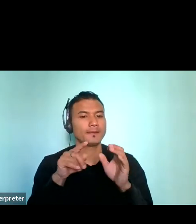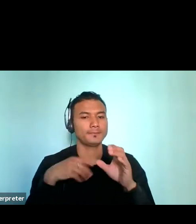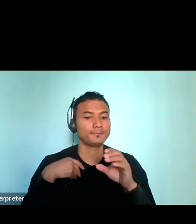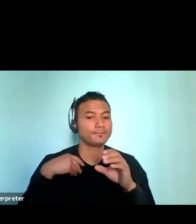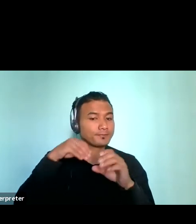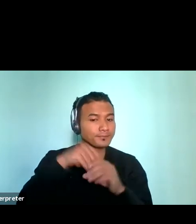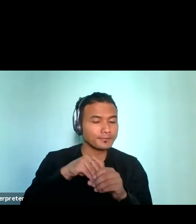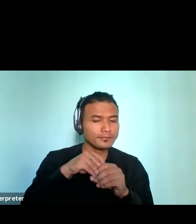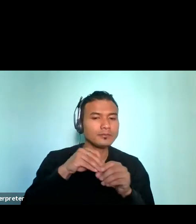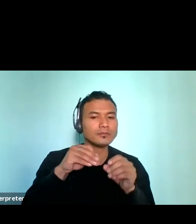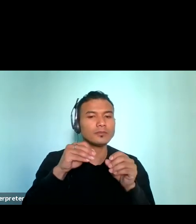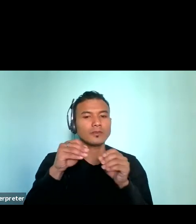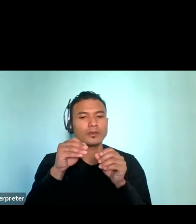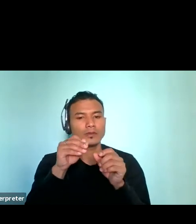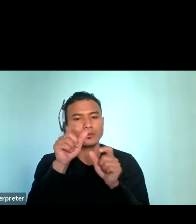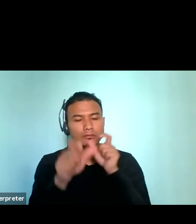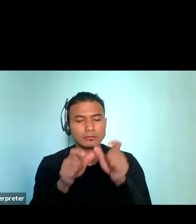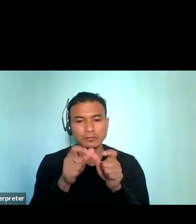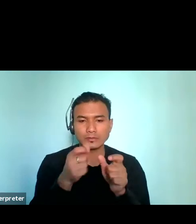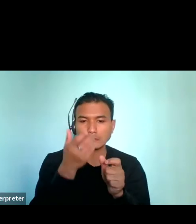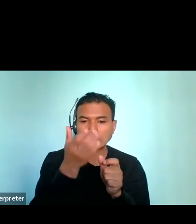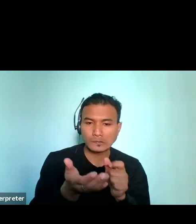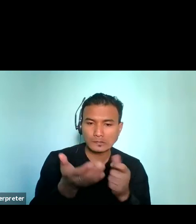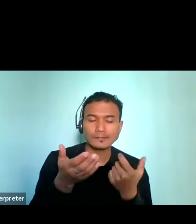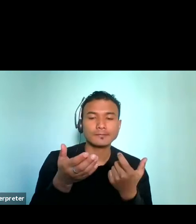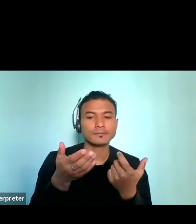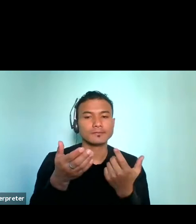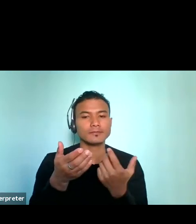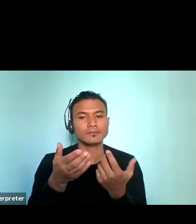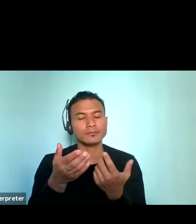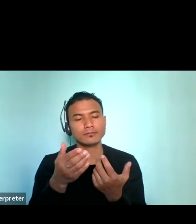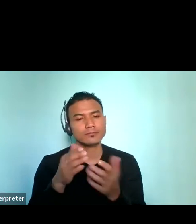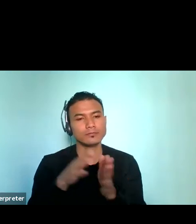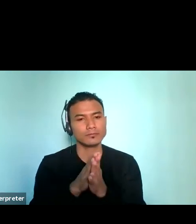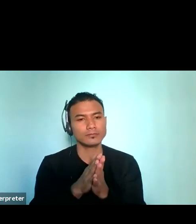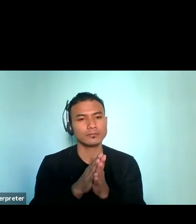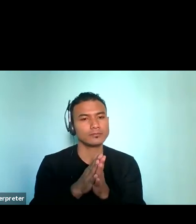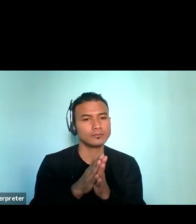people in the human chain to demand for the